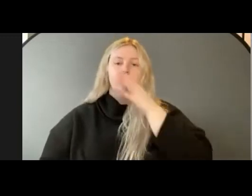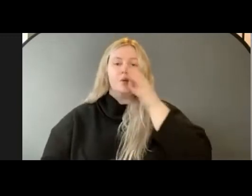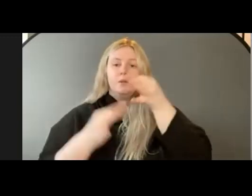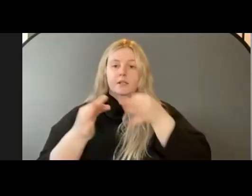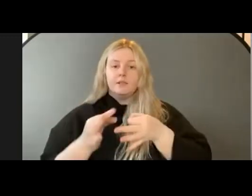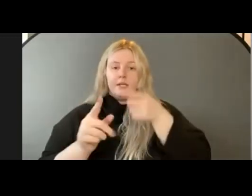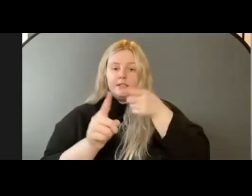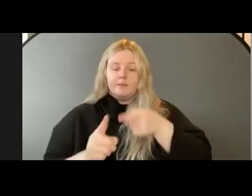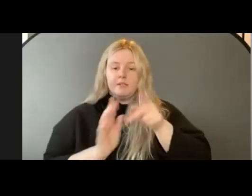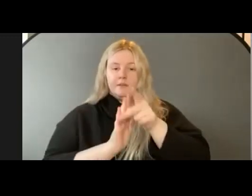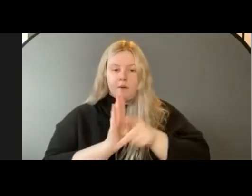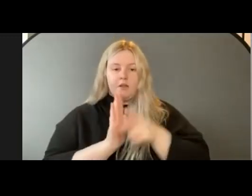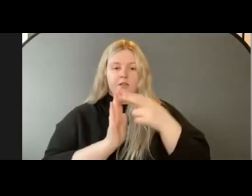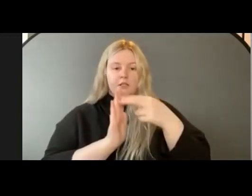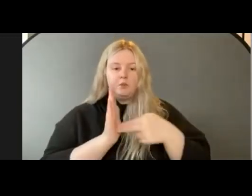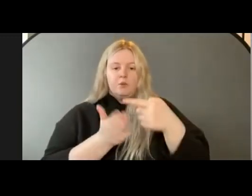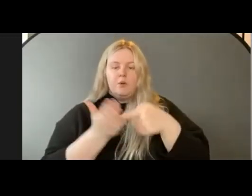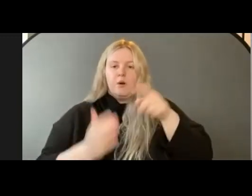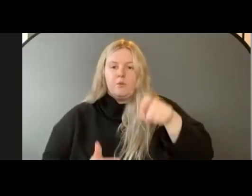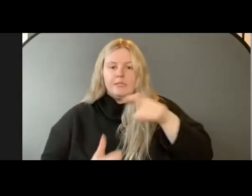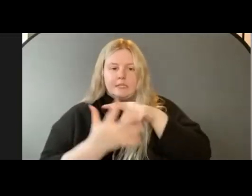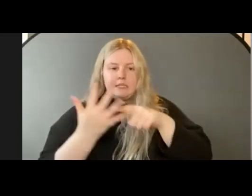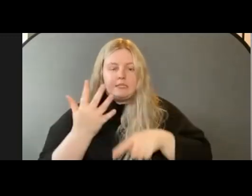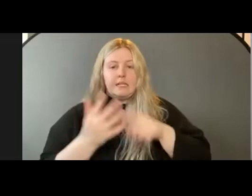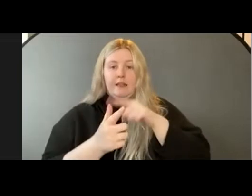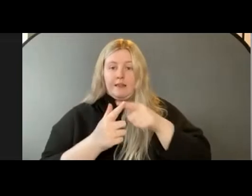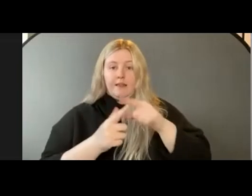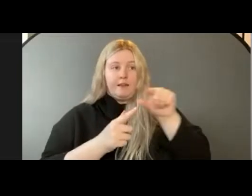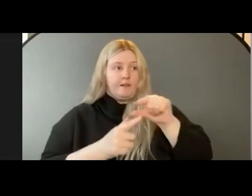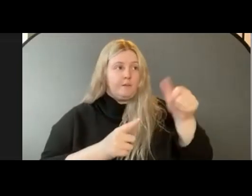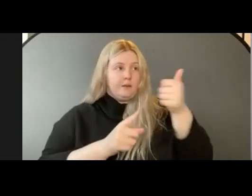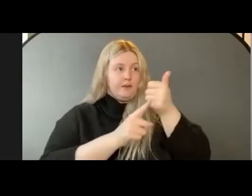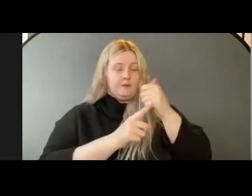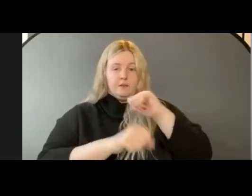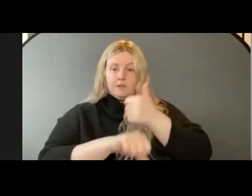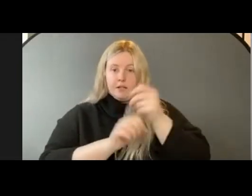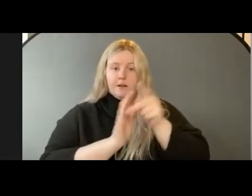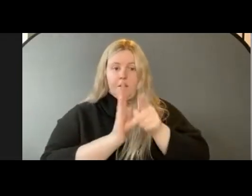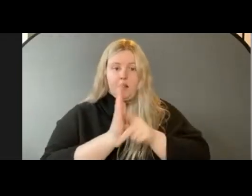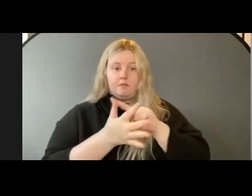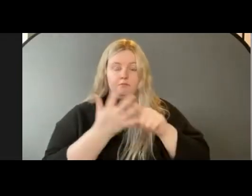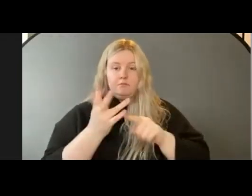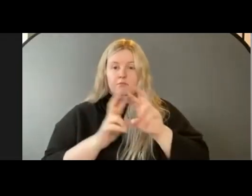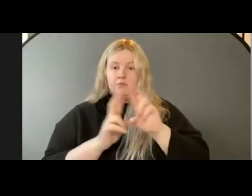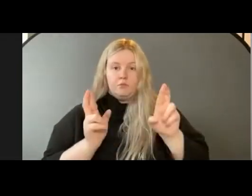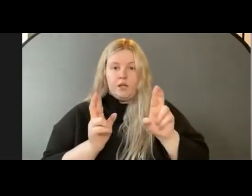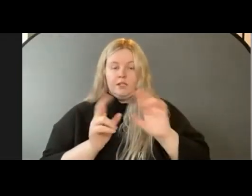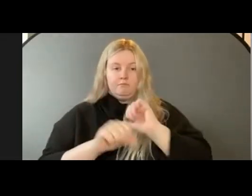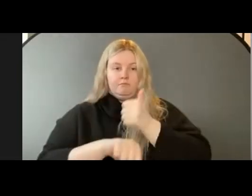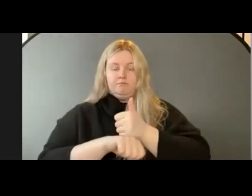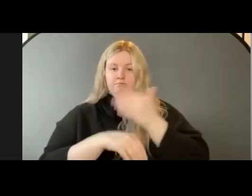older persons, and governments would implement policies and legislation to protect them when disasters occur. Member